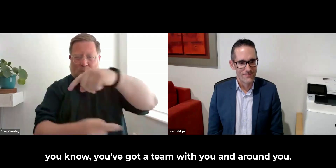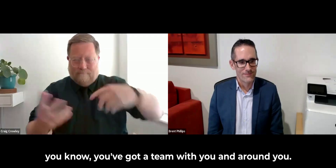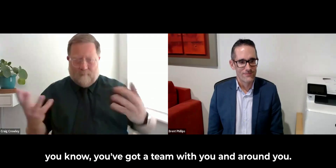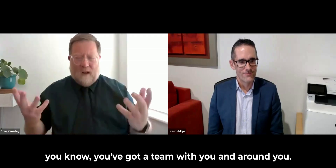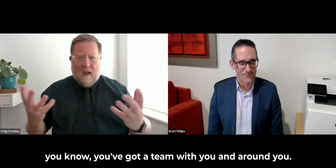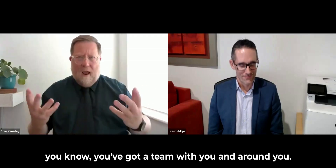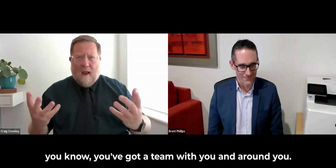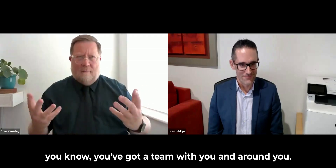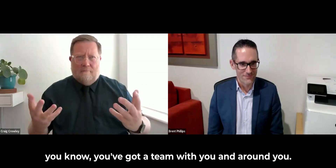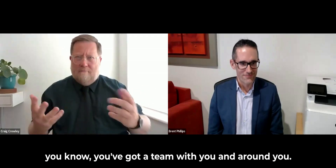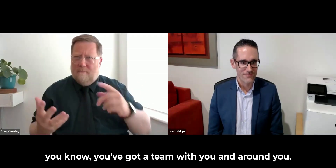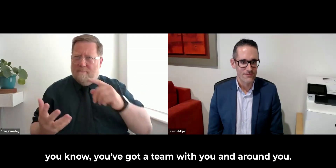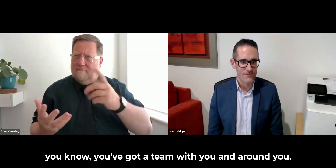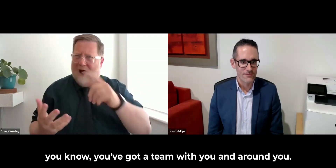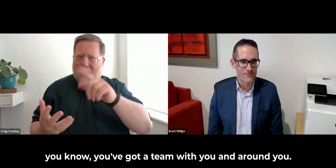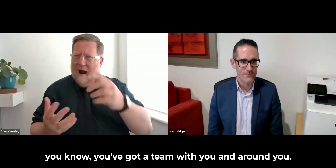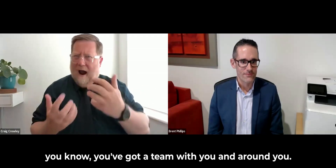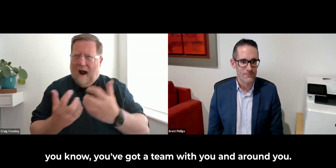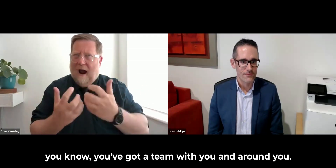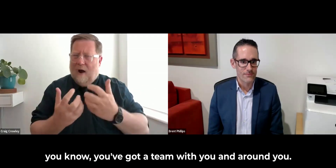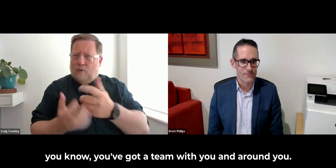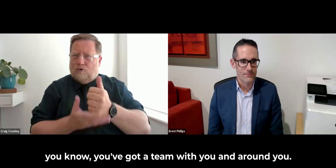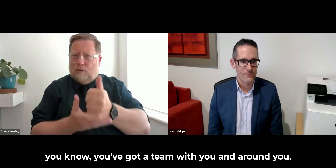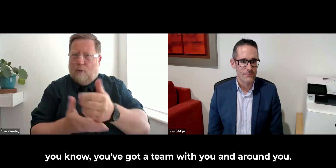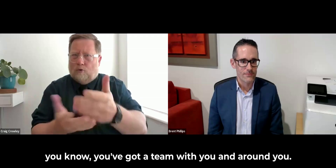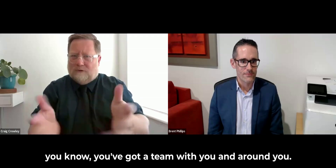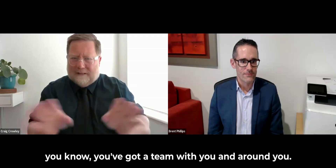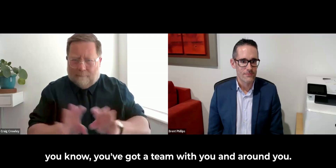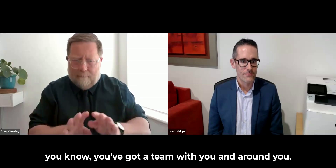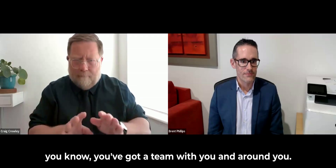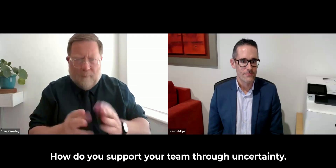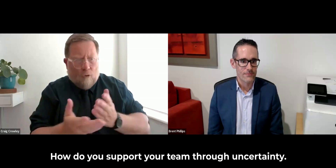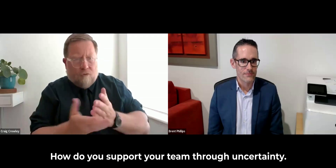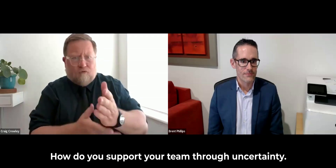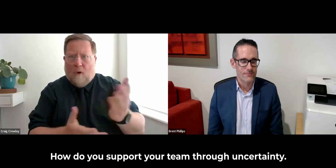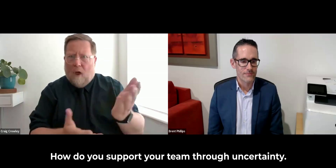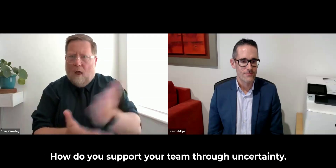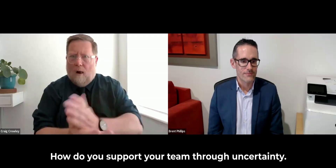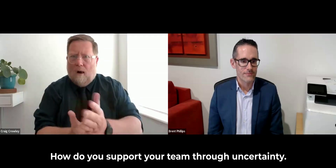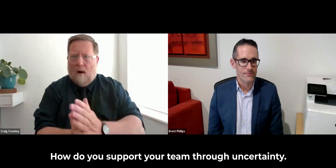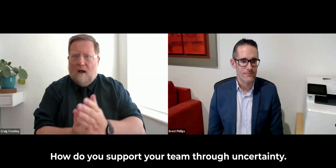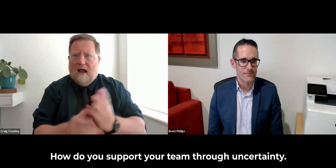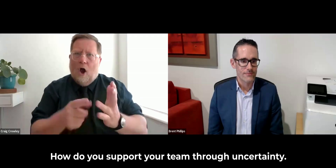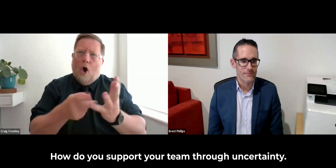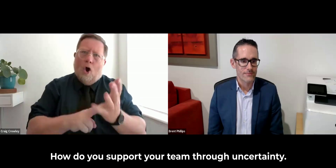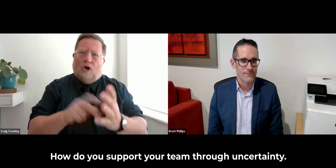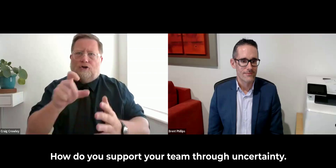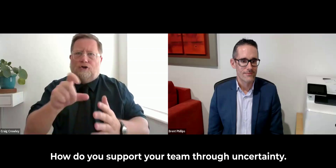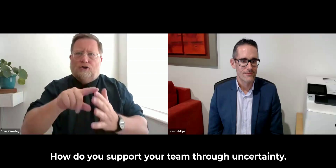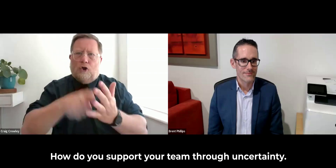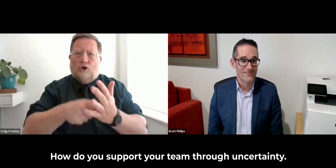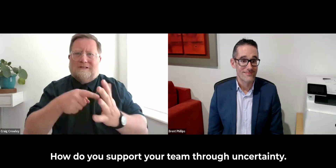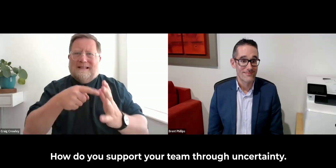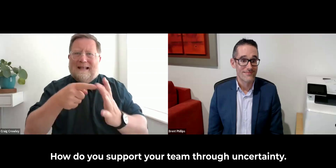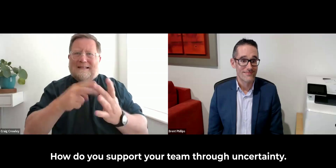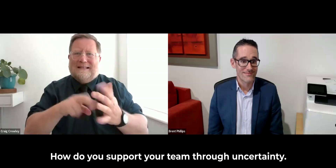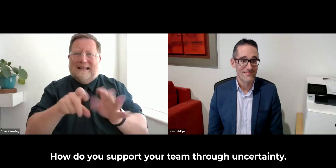you've got a team with you and around you. How do you support your team through